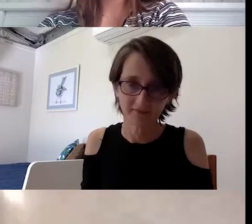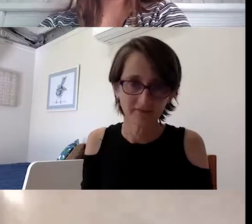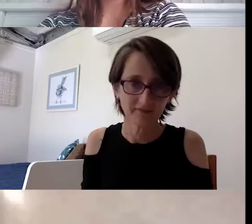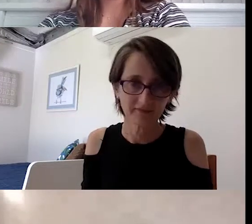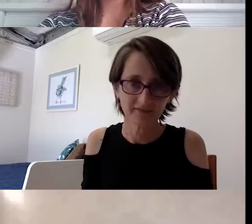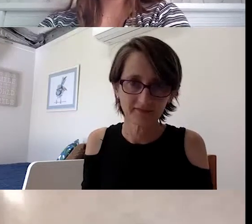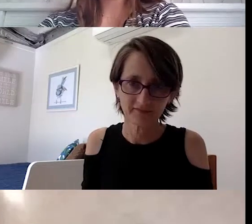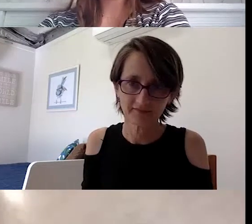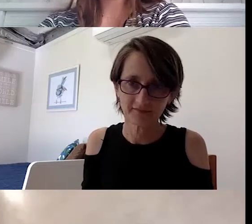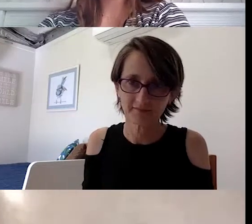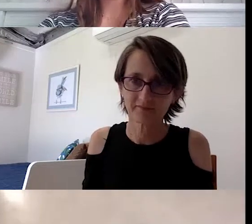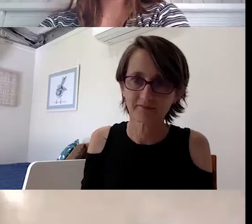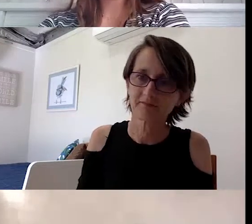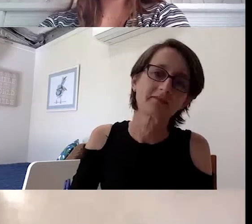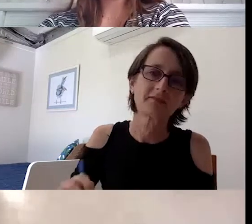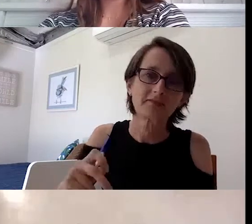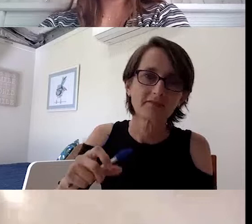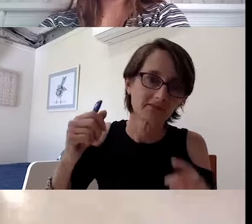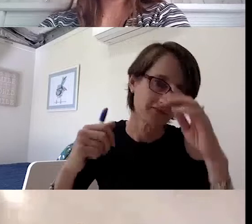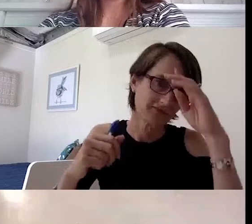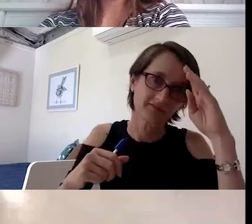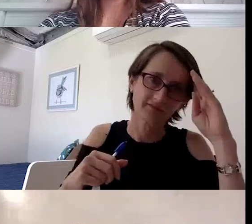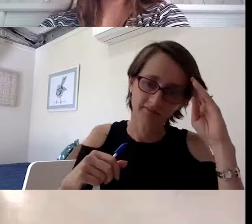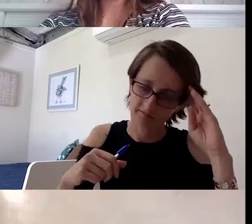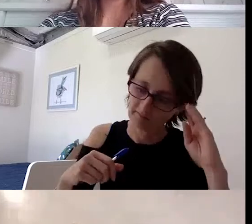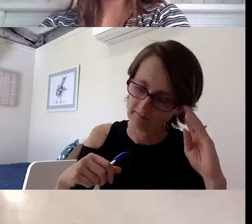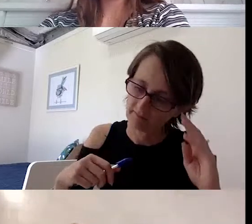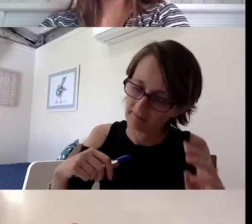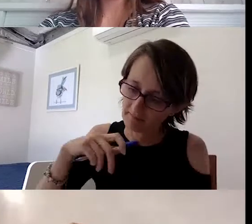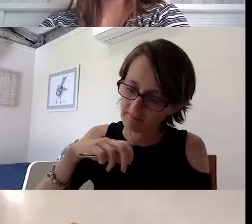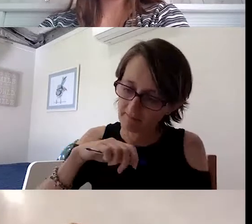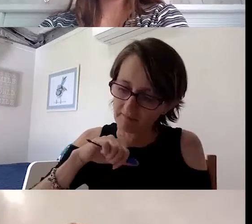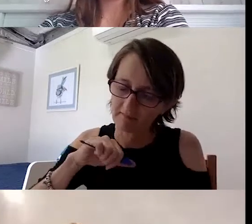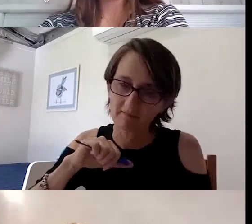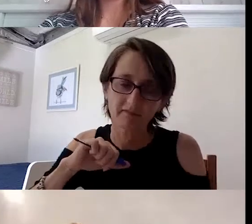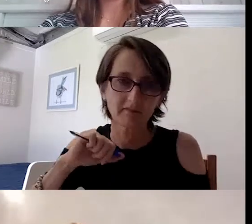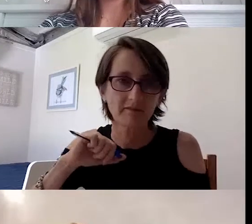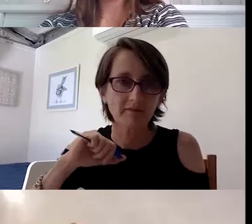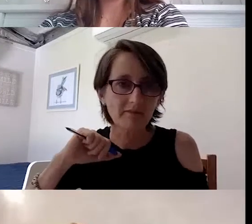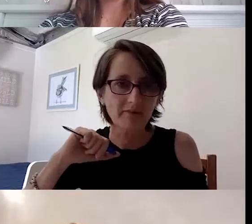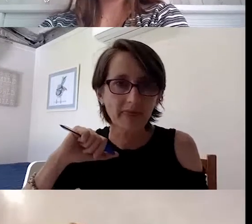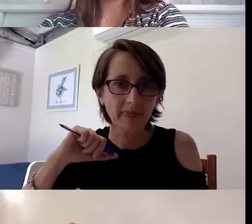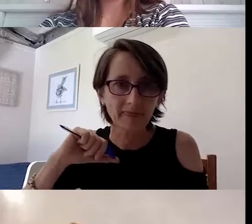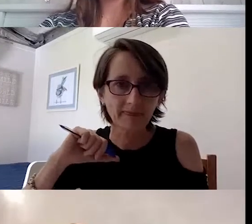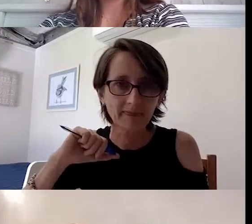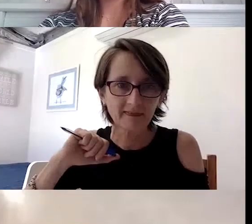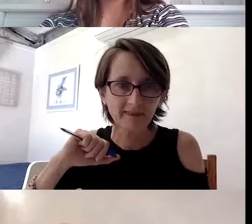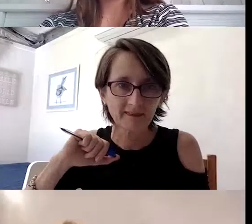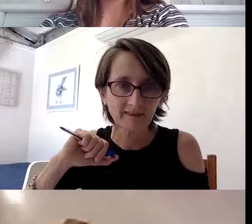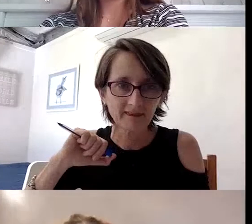at Connections. And unfortunately, Jayde Mott wasn't able to join us today. So let's kick off.